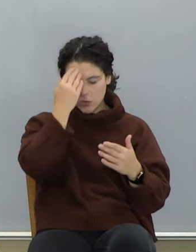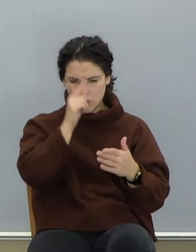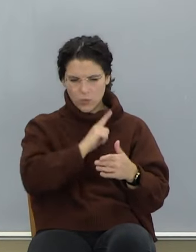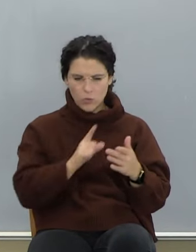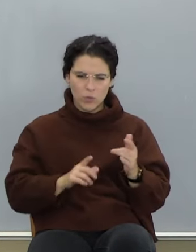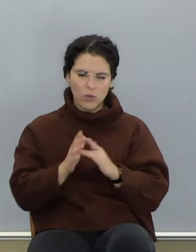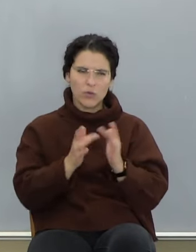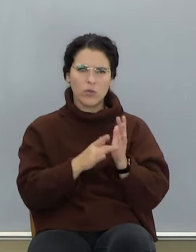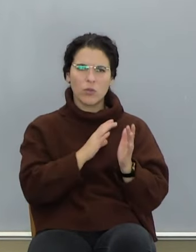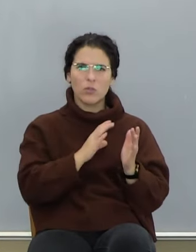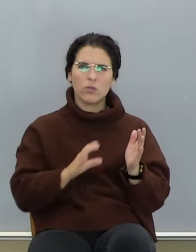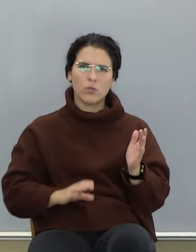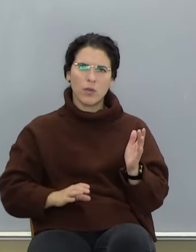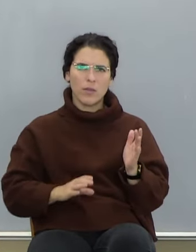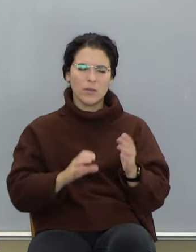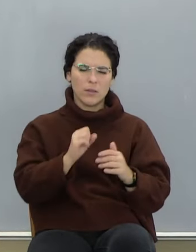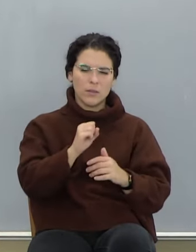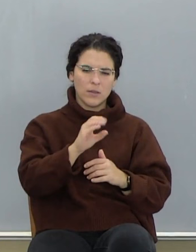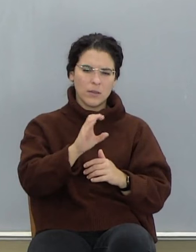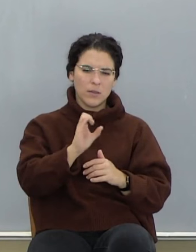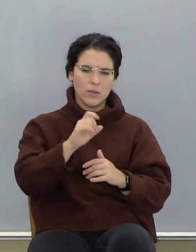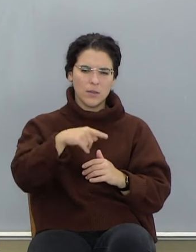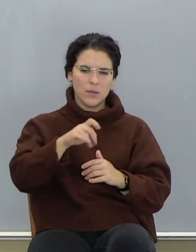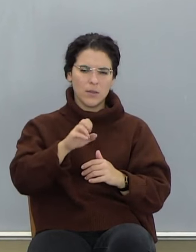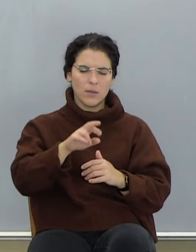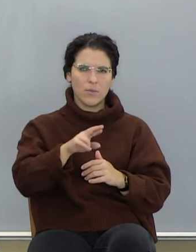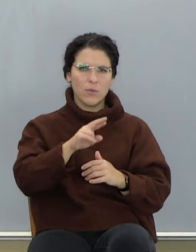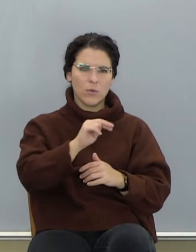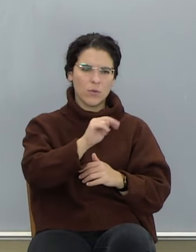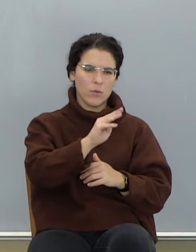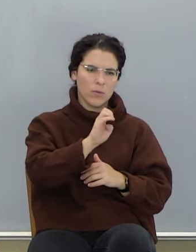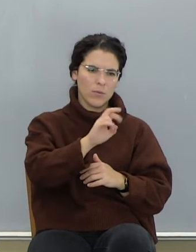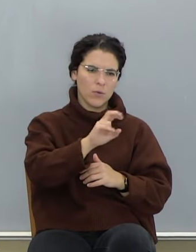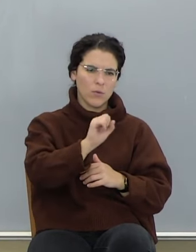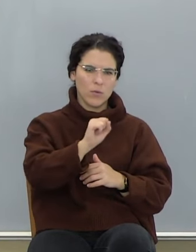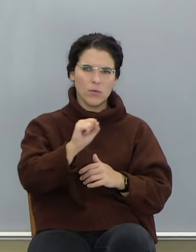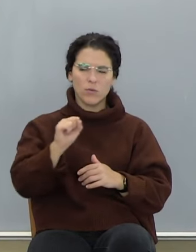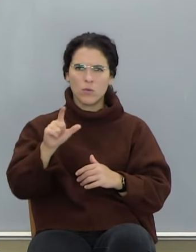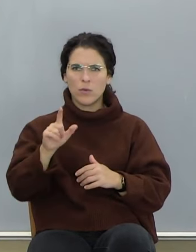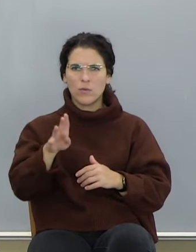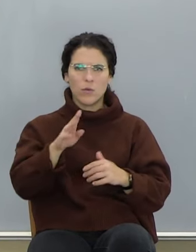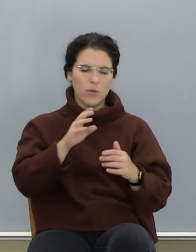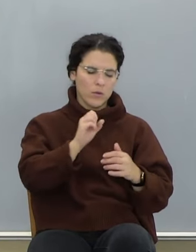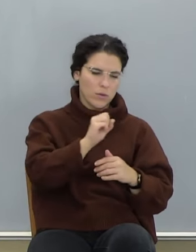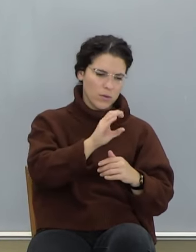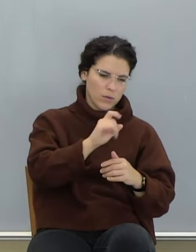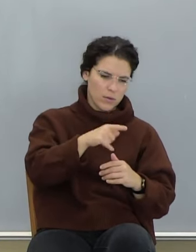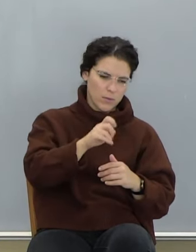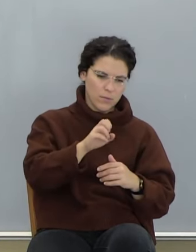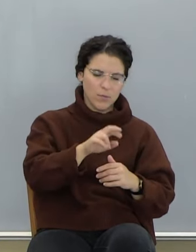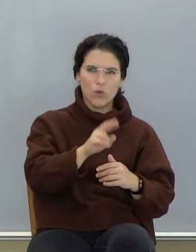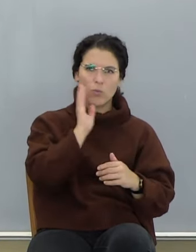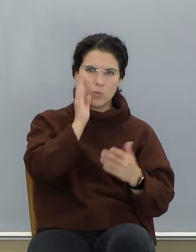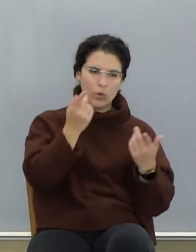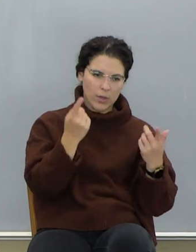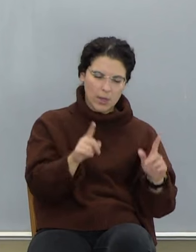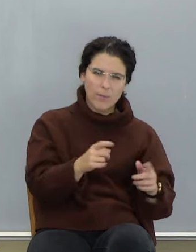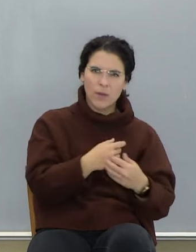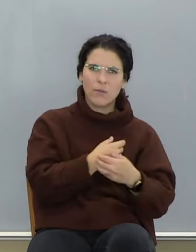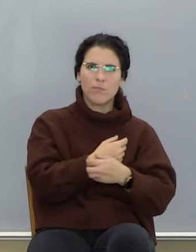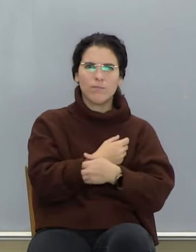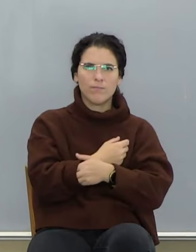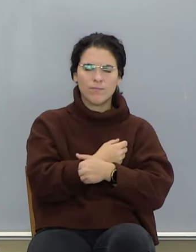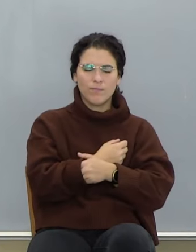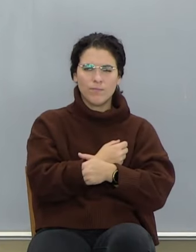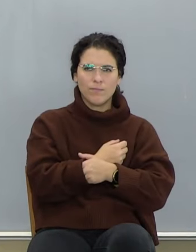The scepter. Numbers chapter 24. You know who that a scepter is going to come up. You know who that scepter is? Lord